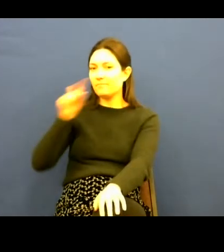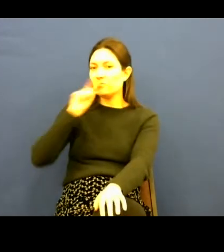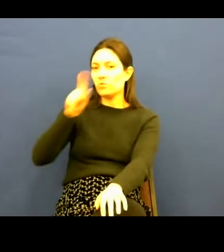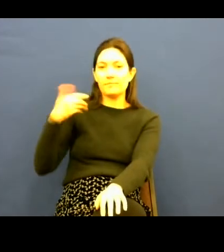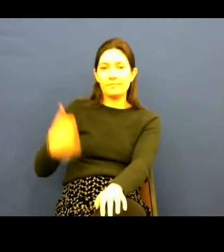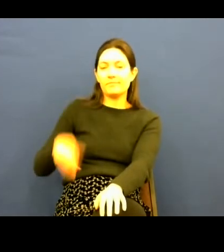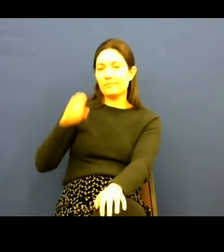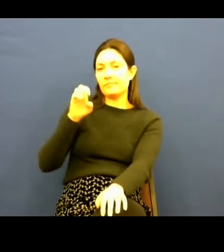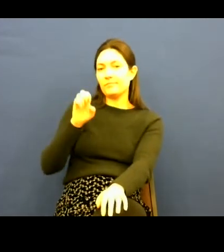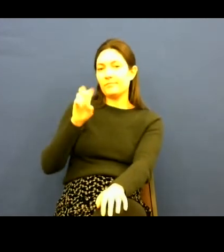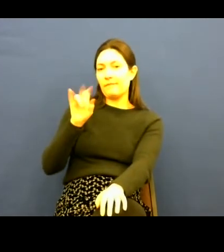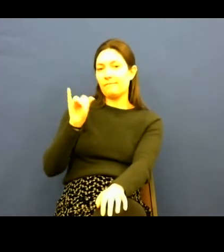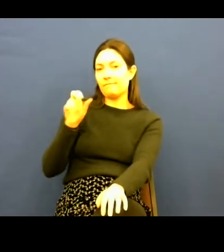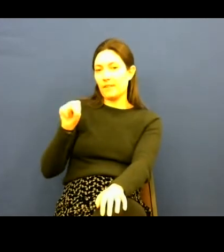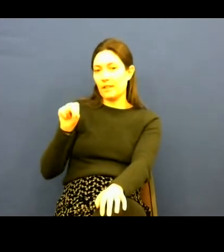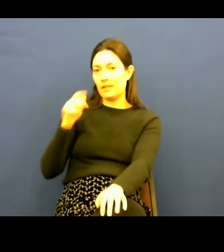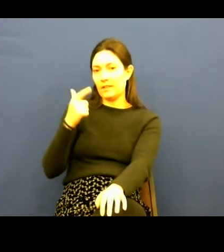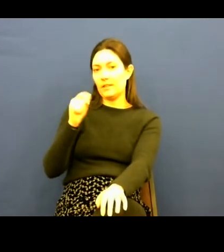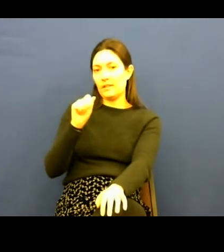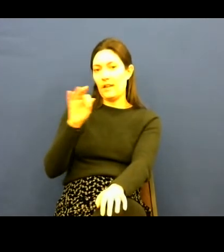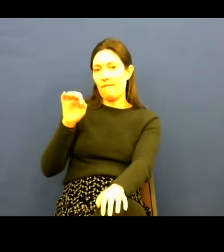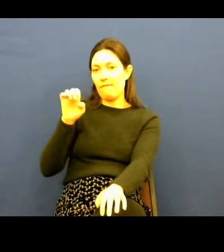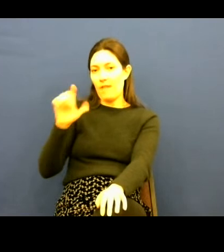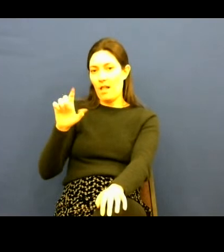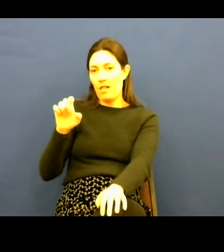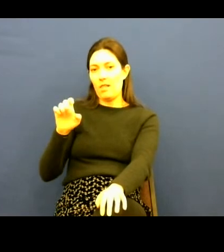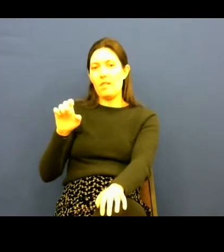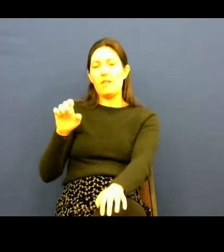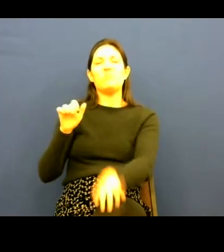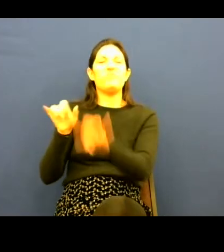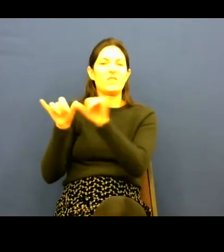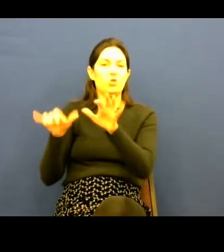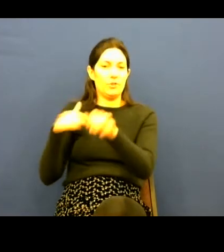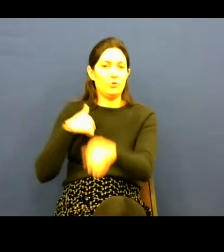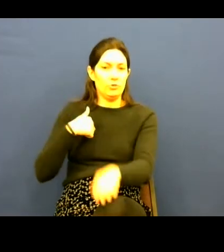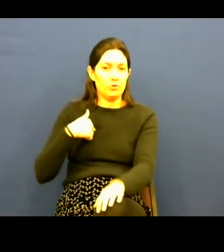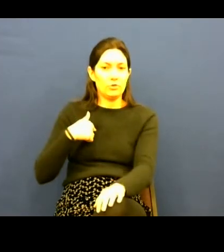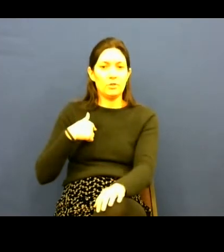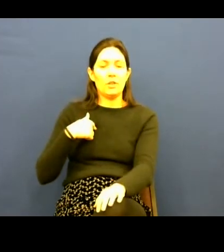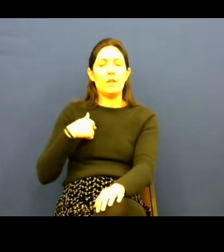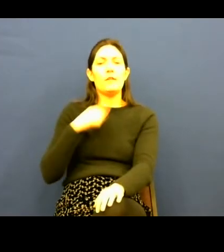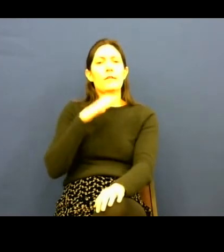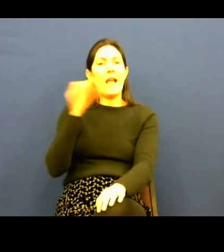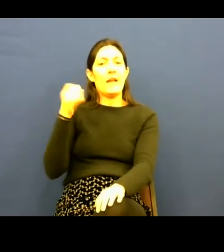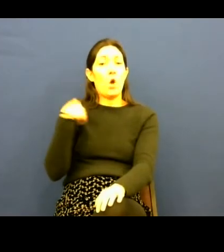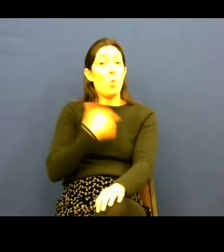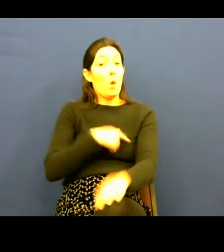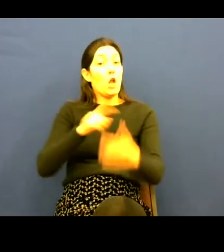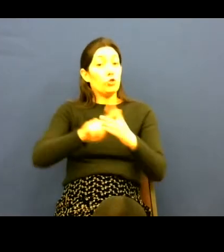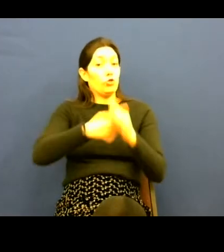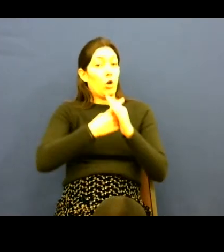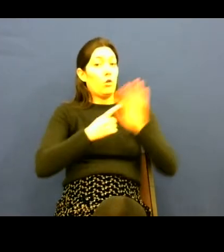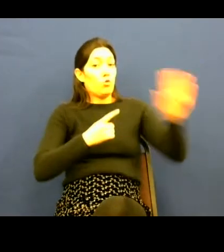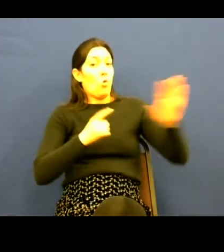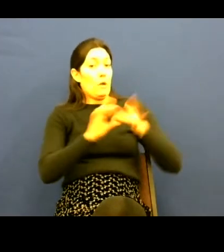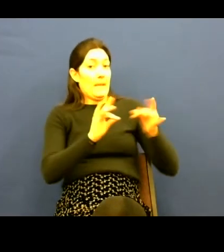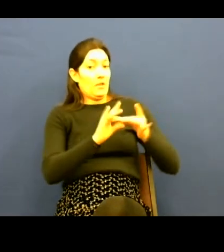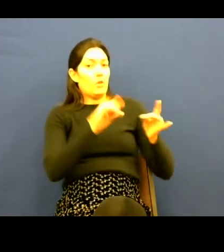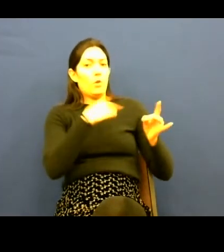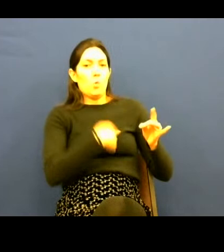Gaffel with Costage Engineering. So we have looked at that. That's actually how we started.